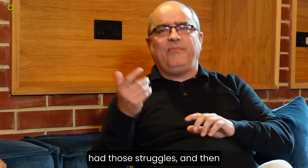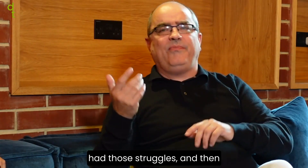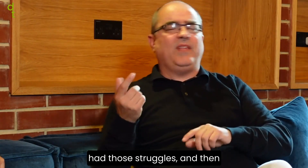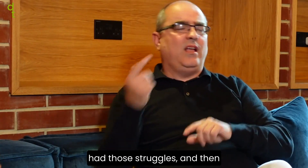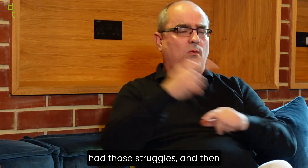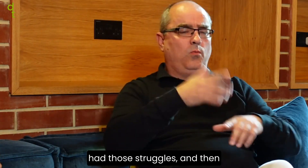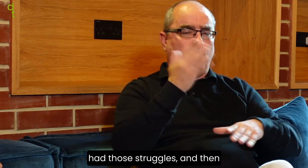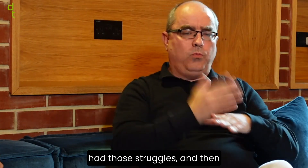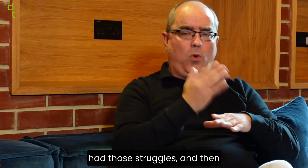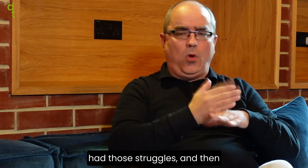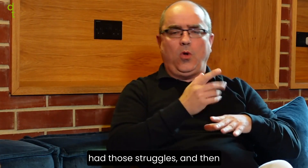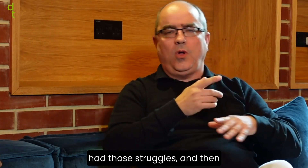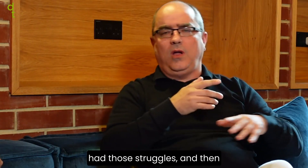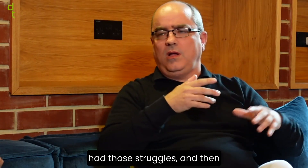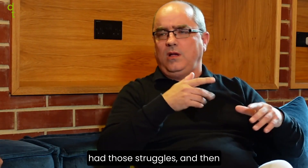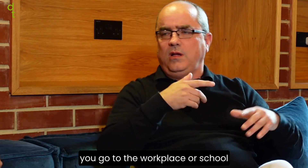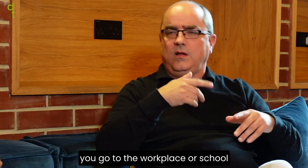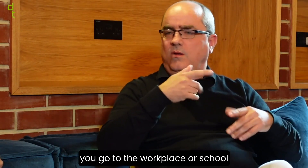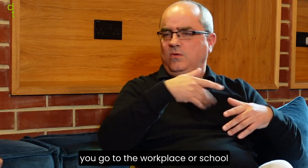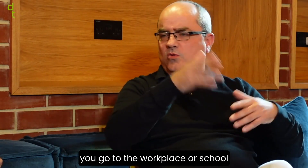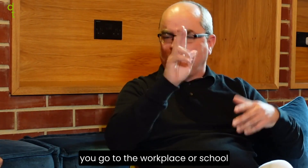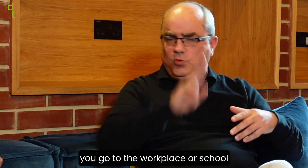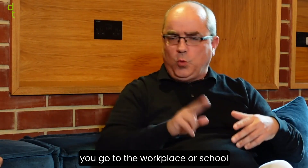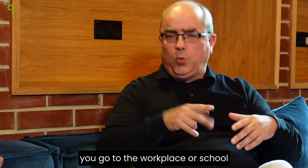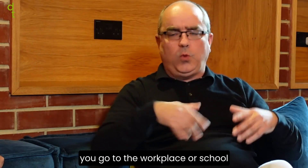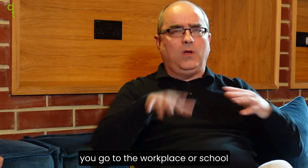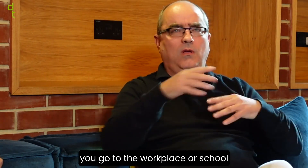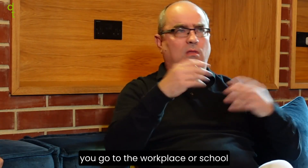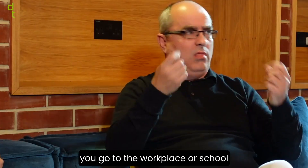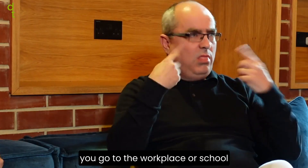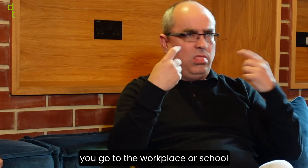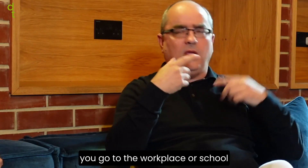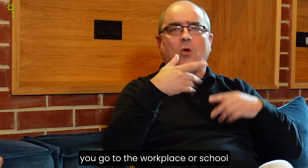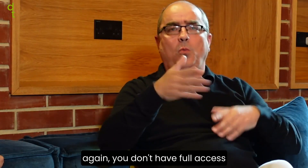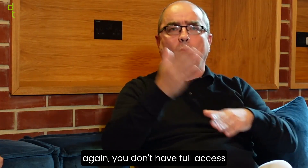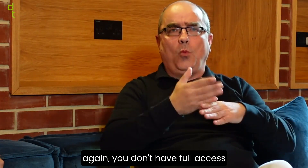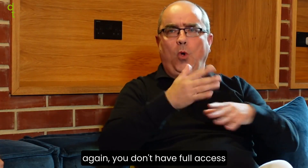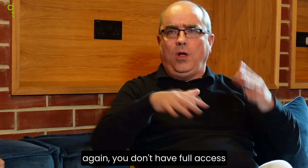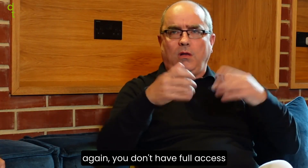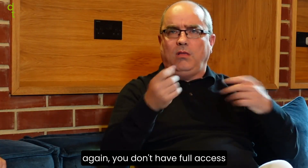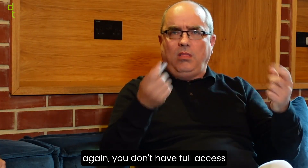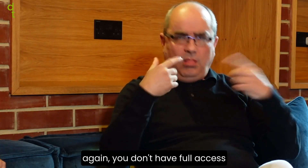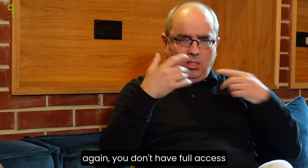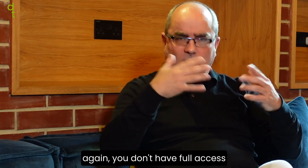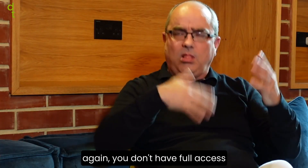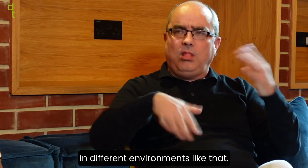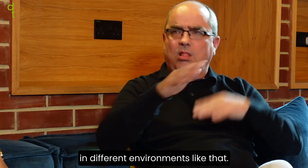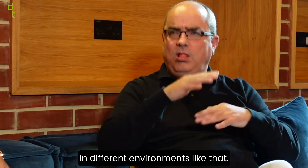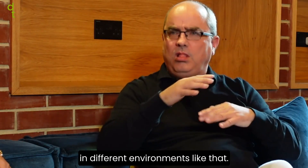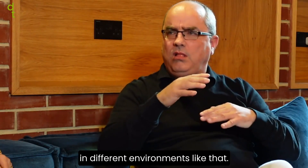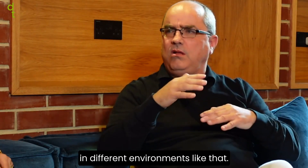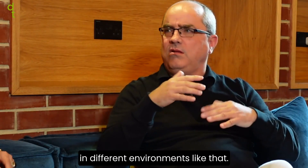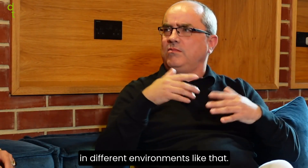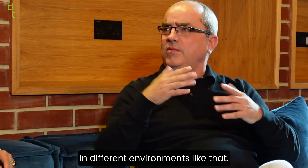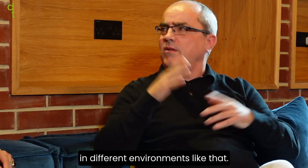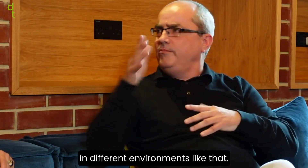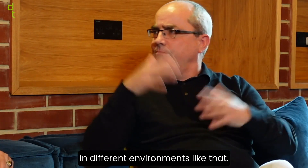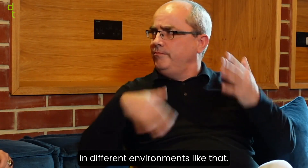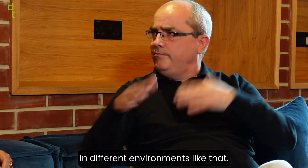those struggles, and then you go to the workplace or school, again, you don't have full access in different environments like